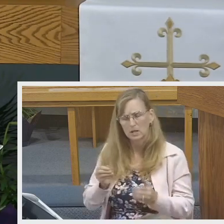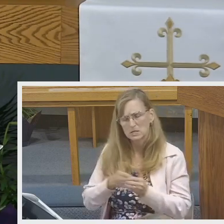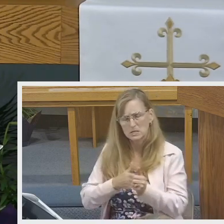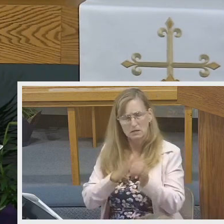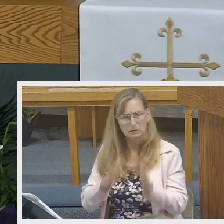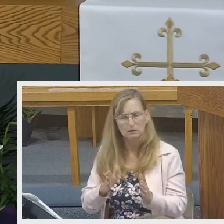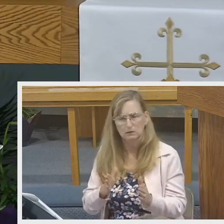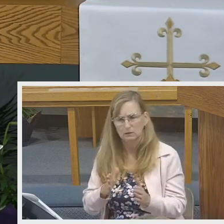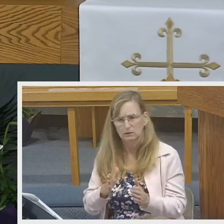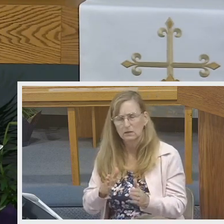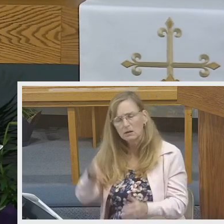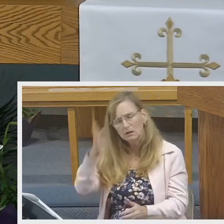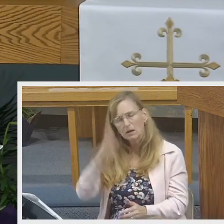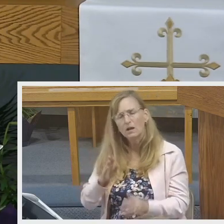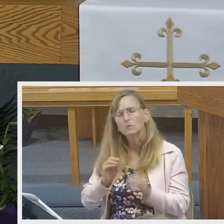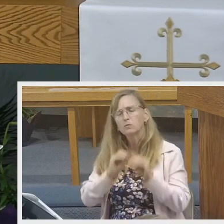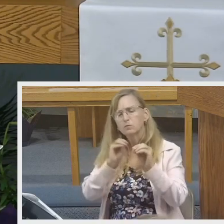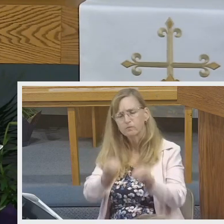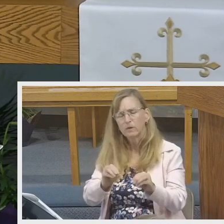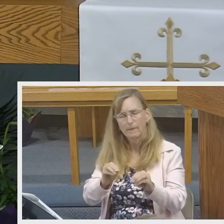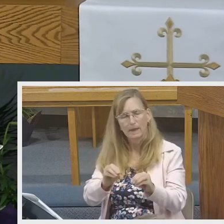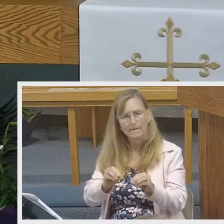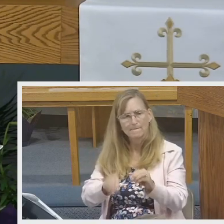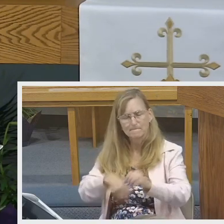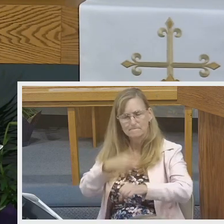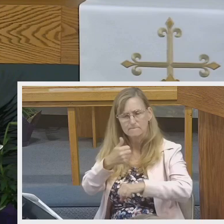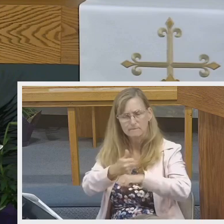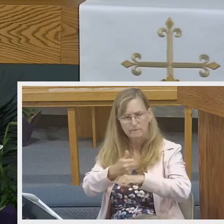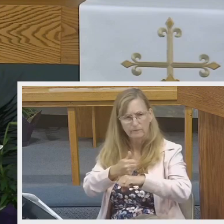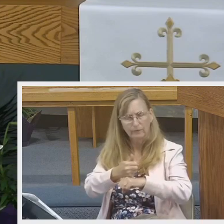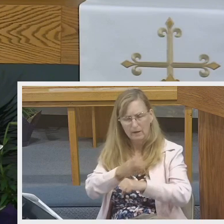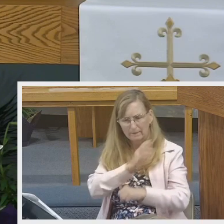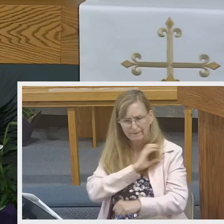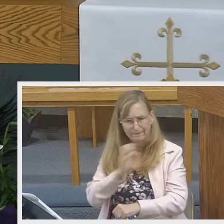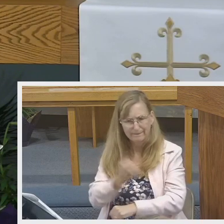there, and the powers that be had been ordained by God.